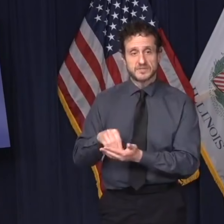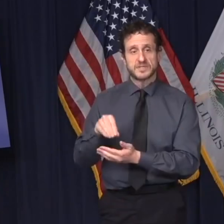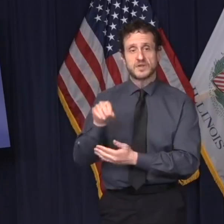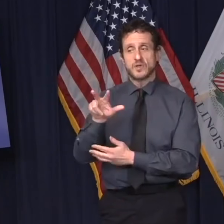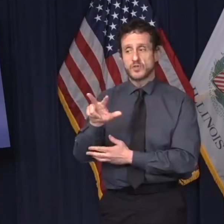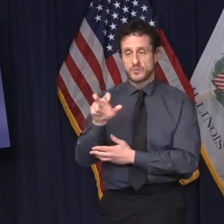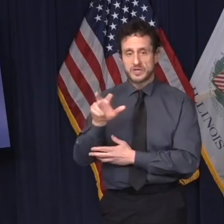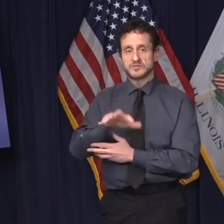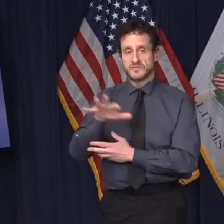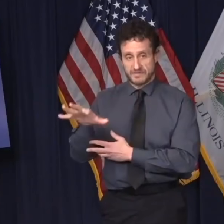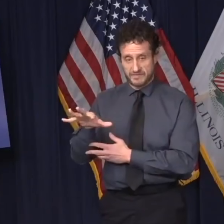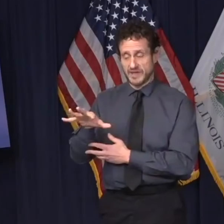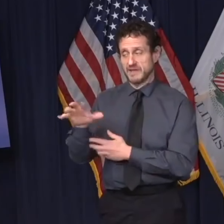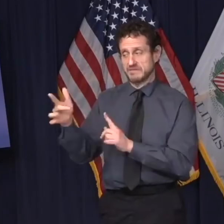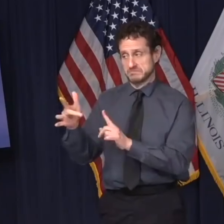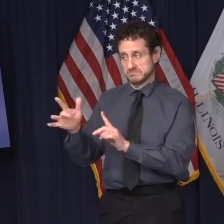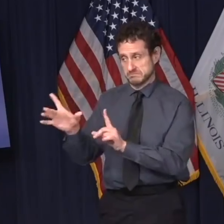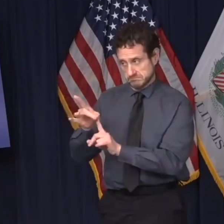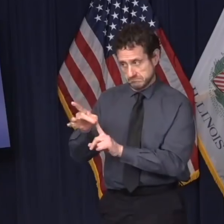50,355 cases, with